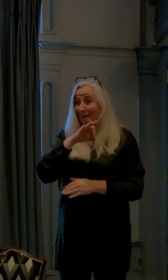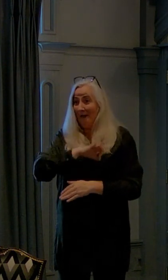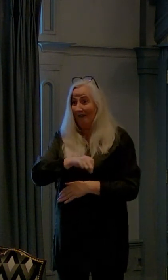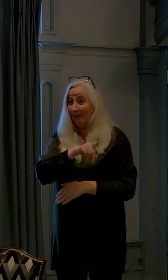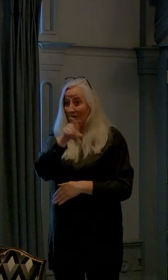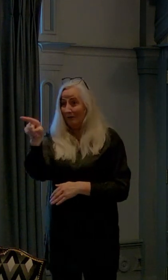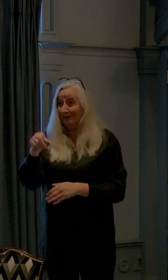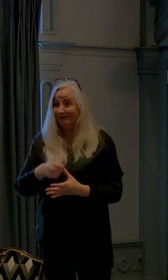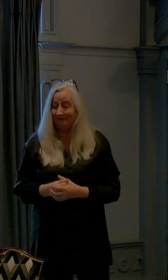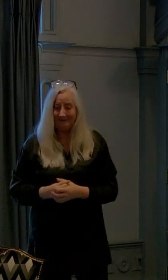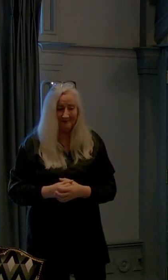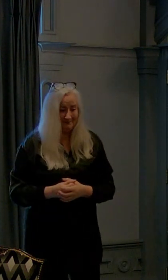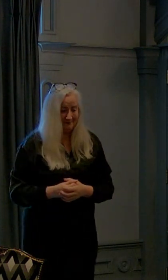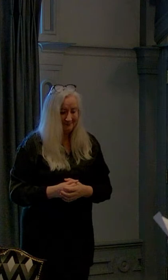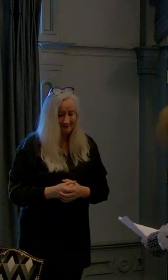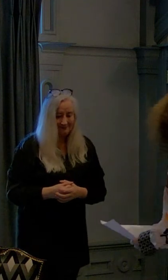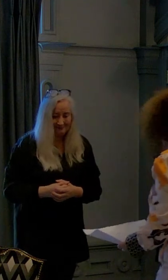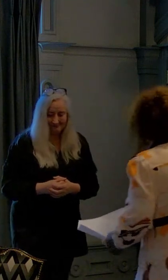much.